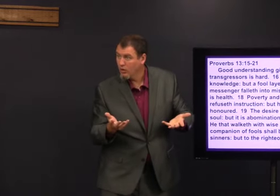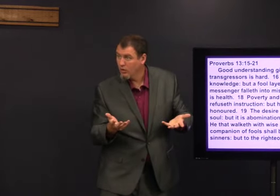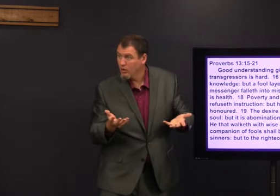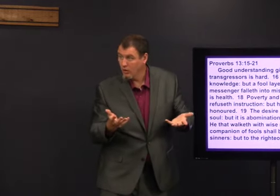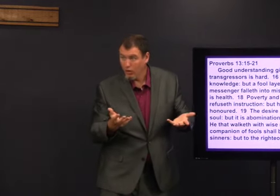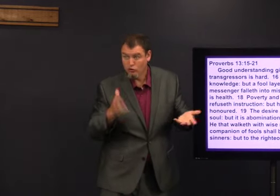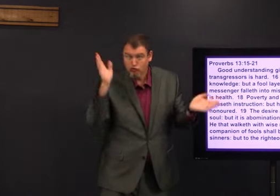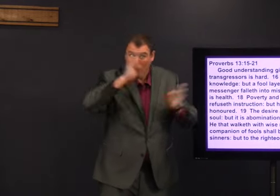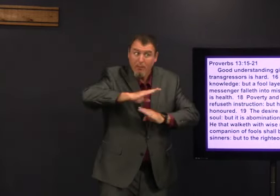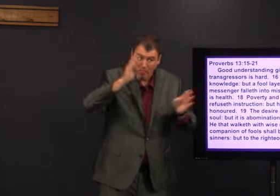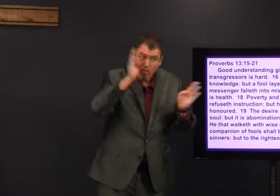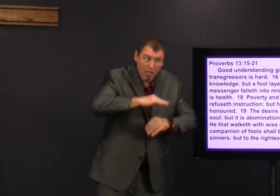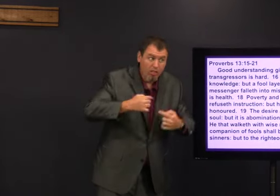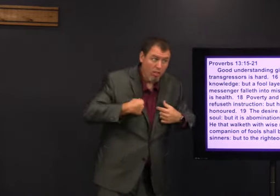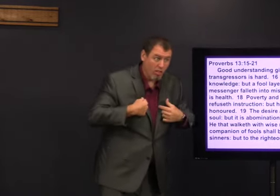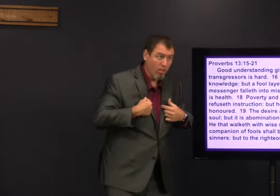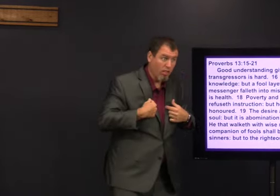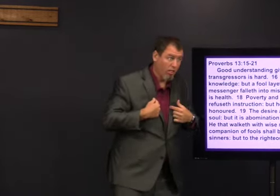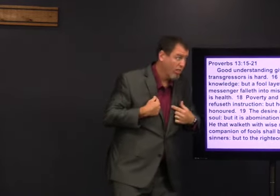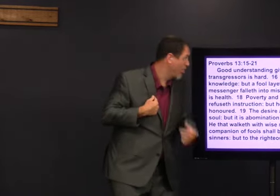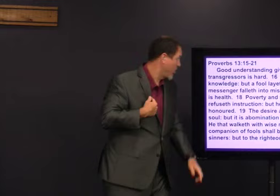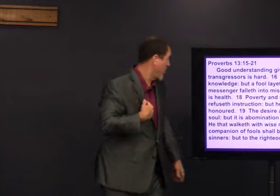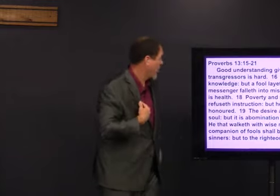well, that would be too much trouble.